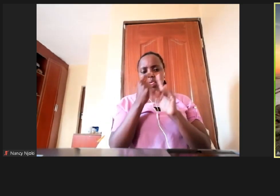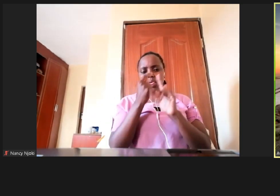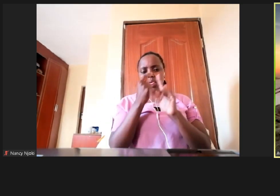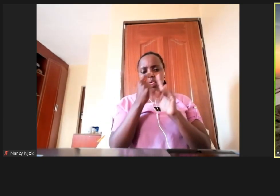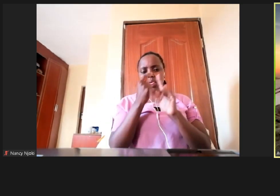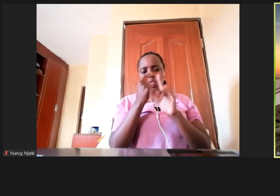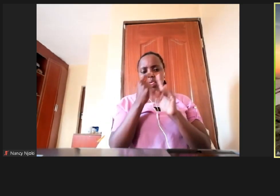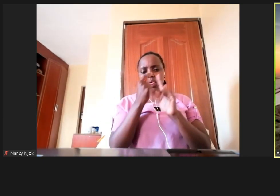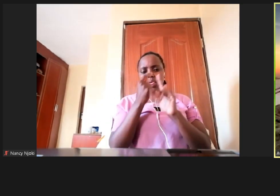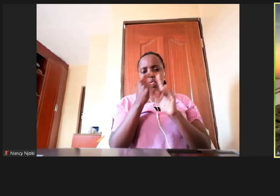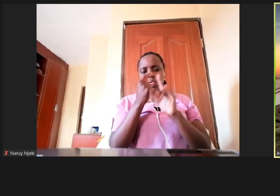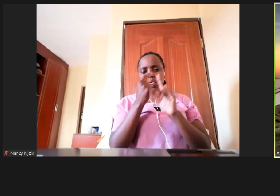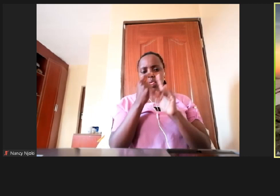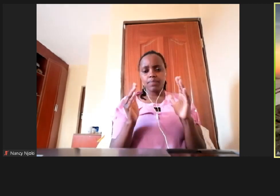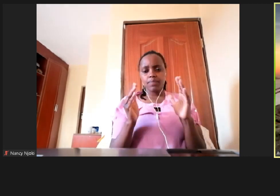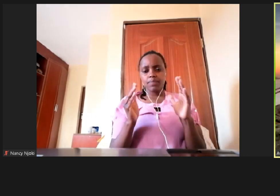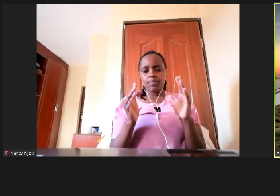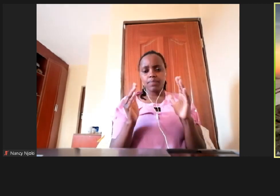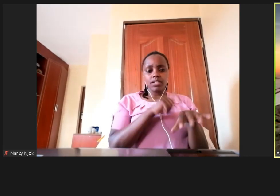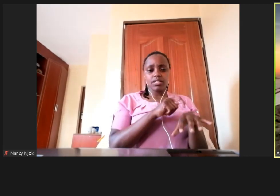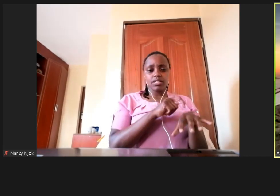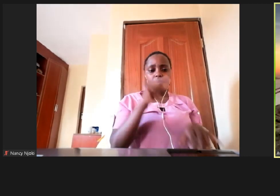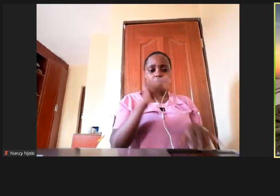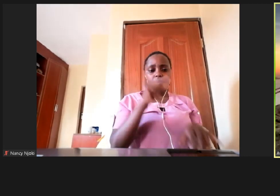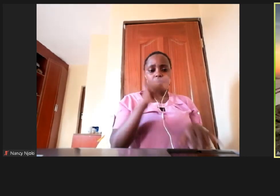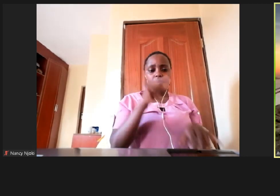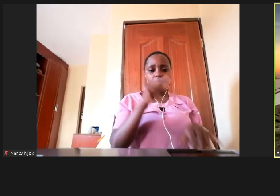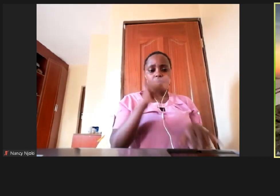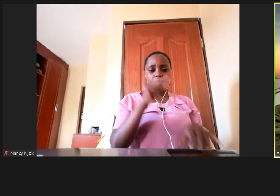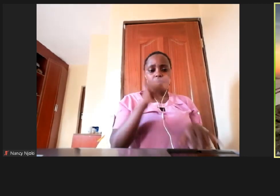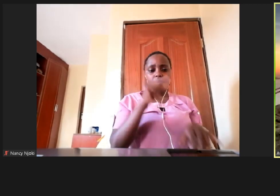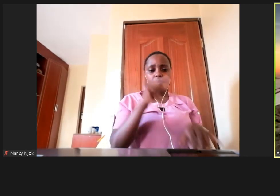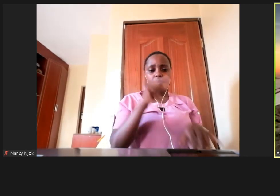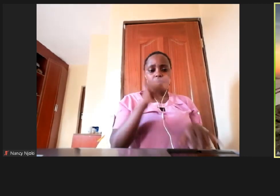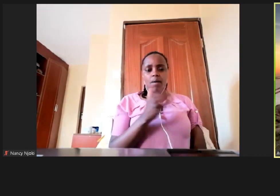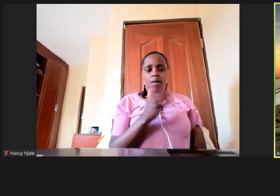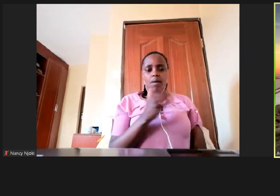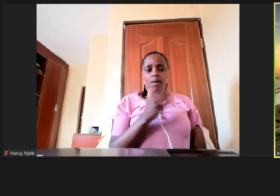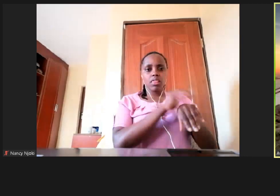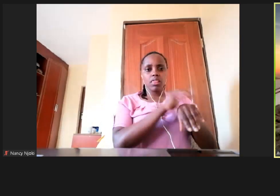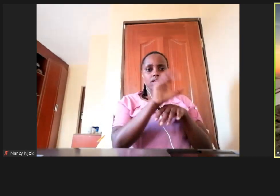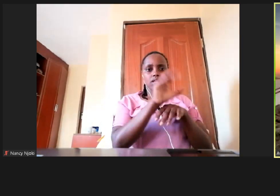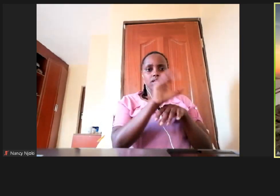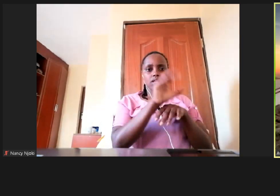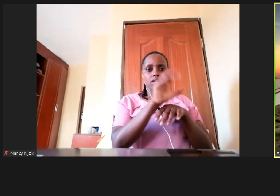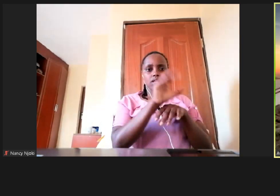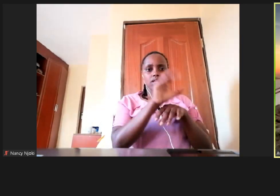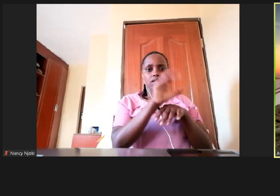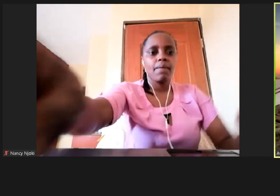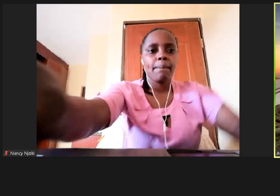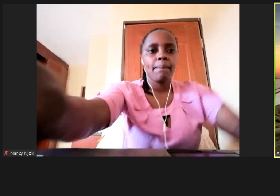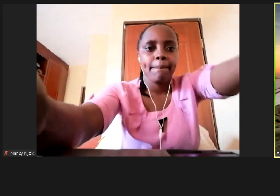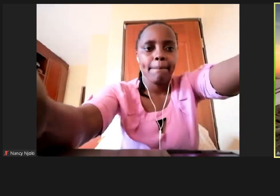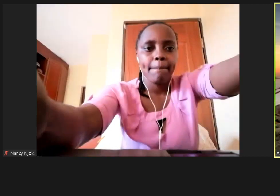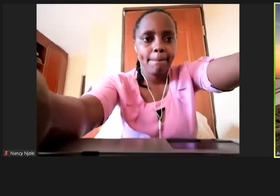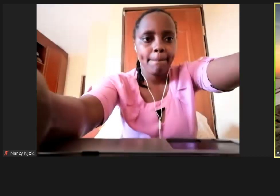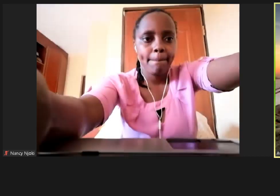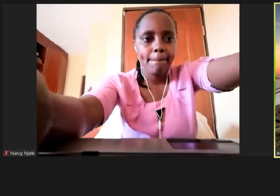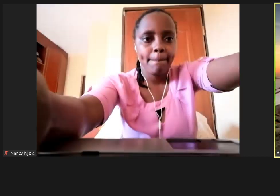that when the Geneva Committee receives the report for the CRC, we can adapt the same